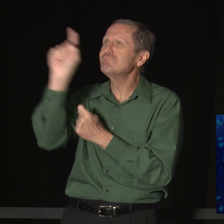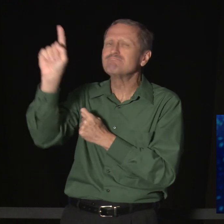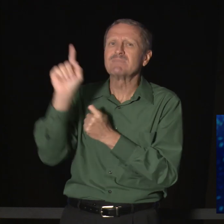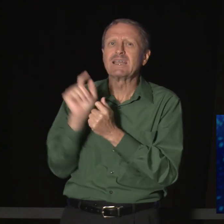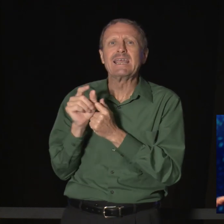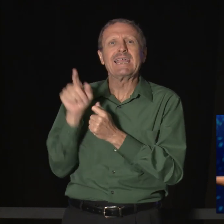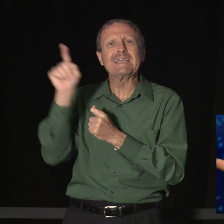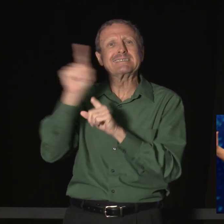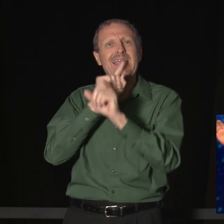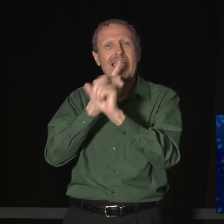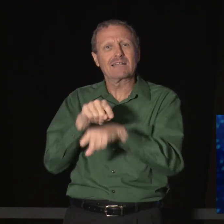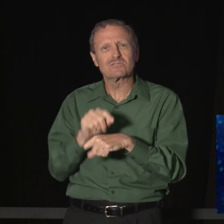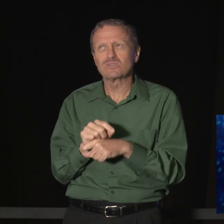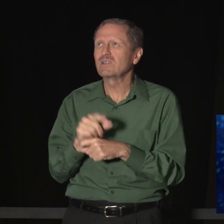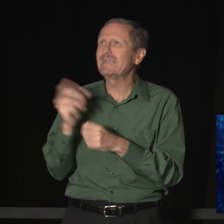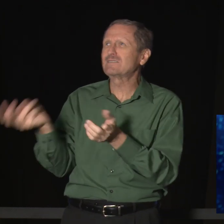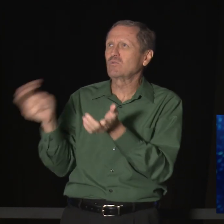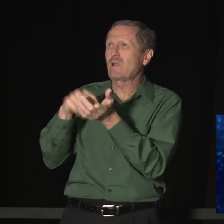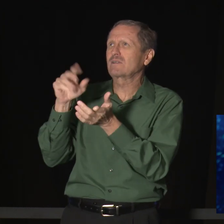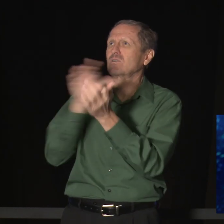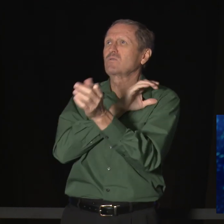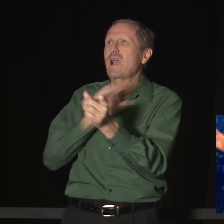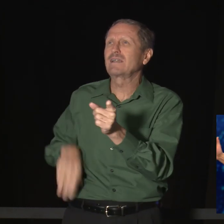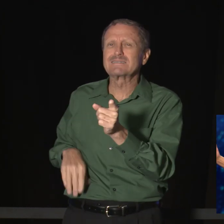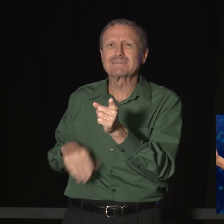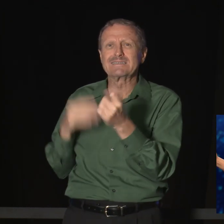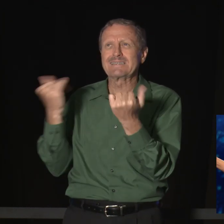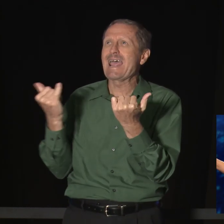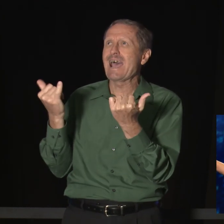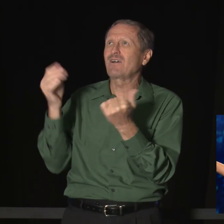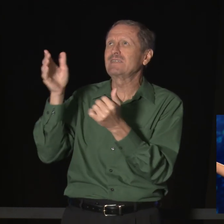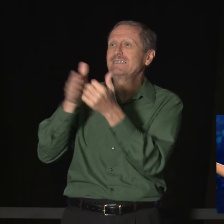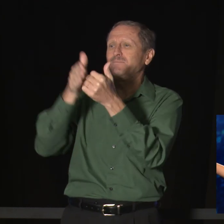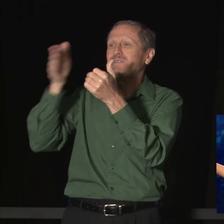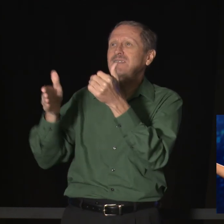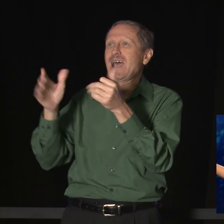resurrected Christ, the one who now is beside the throne.